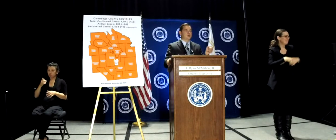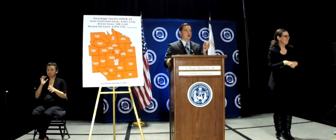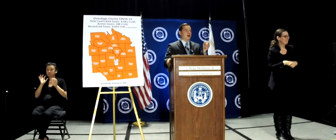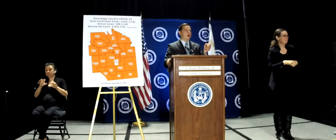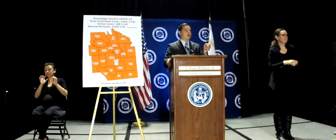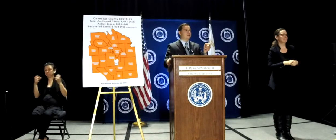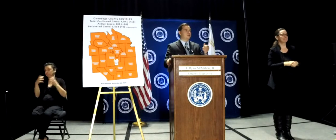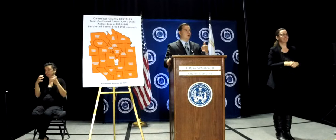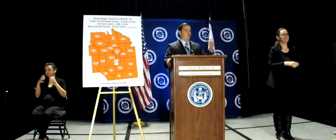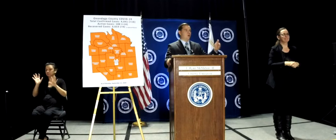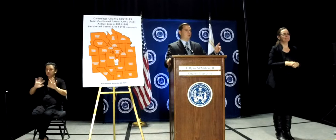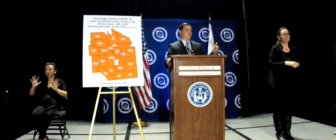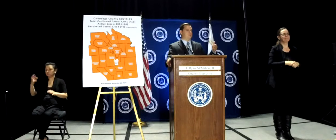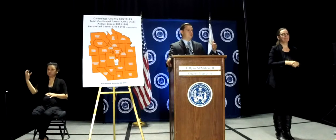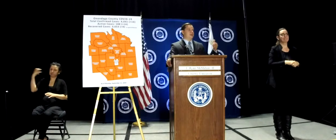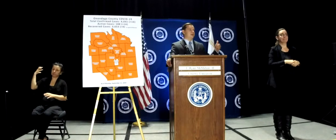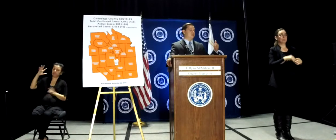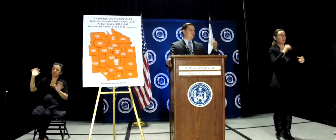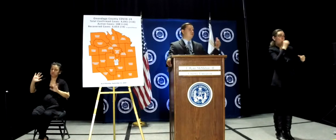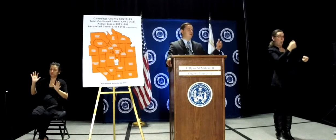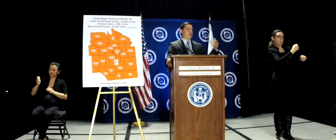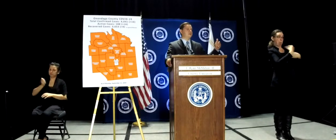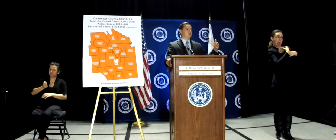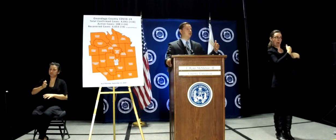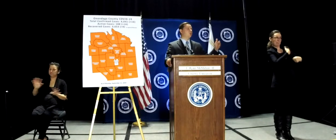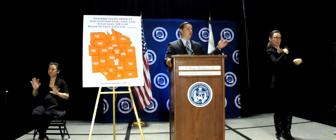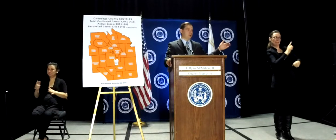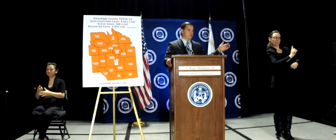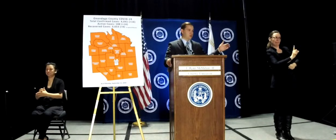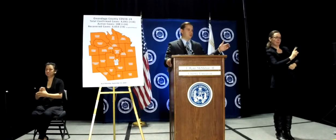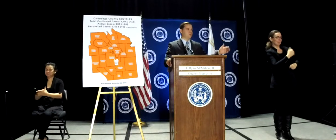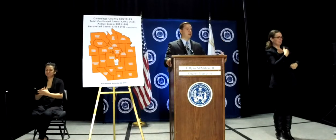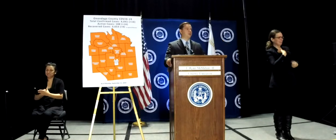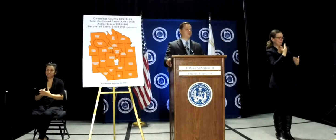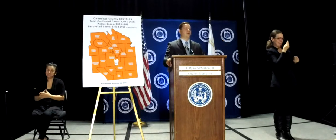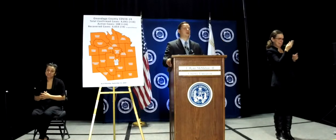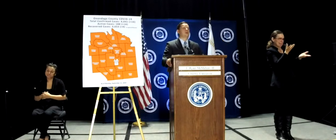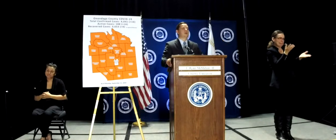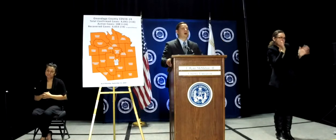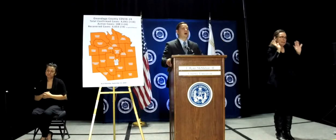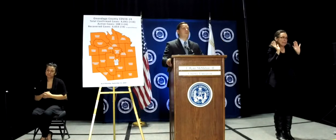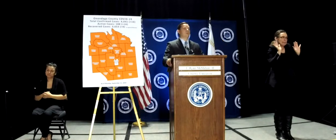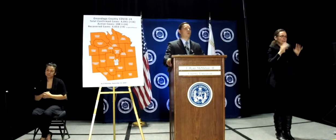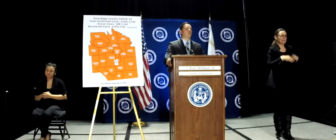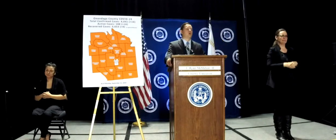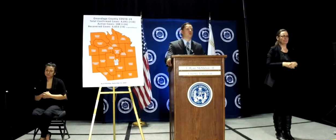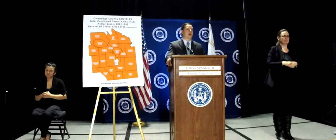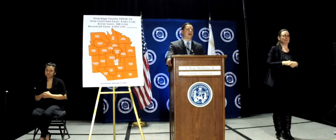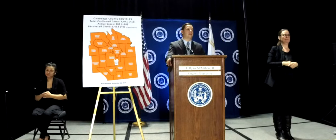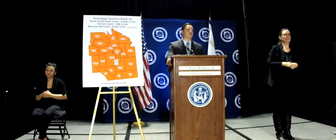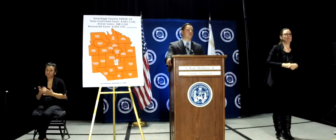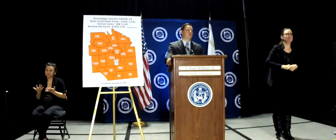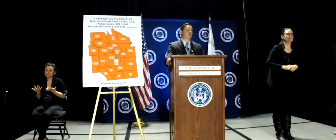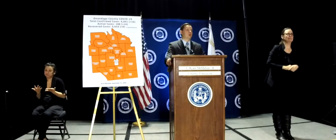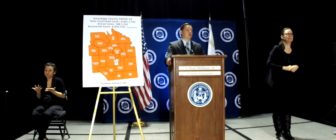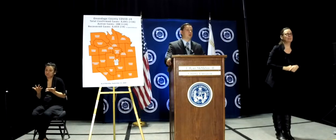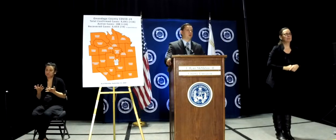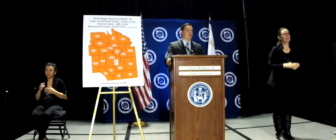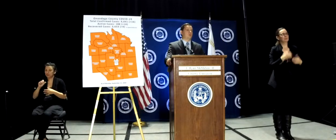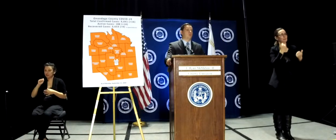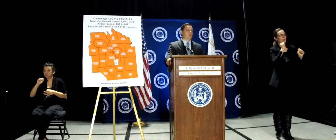happened. And so I won't say, if you're in that scenario, go to Syracuse Community Health Center. We're trying